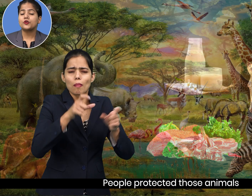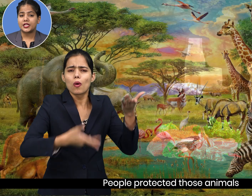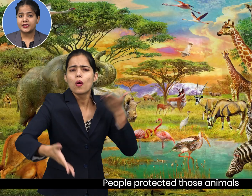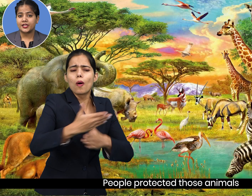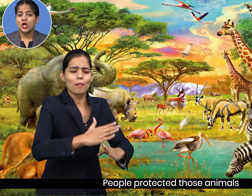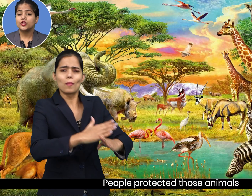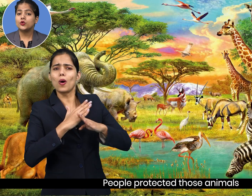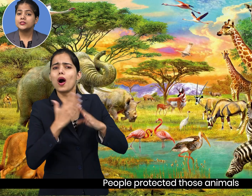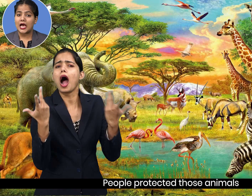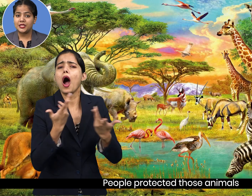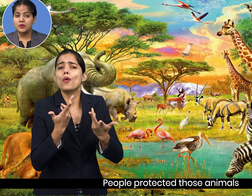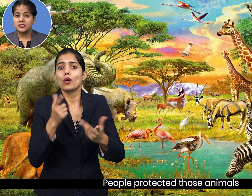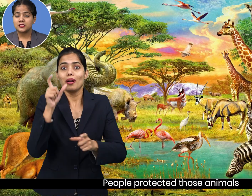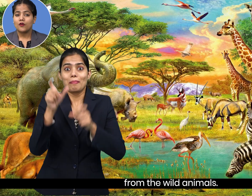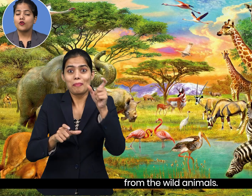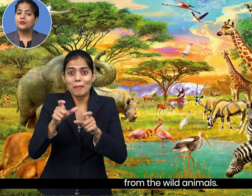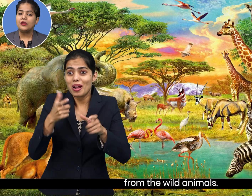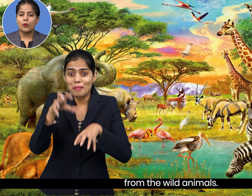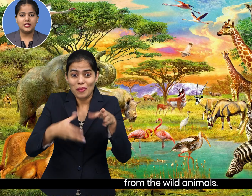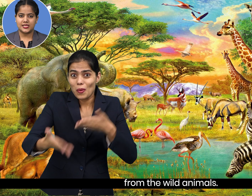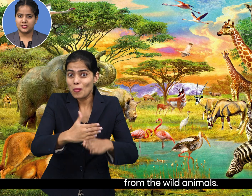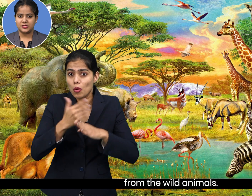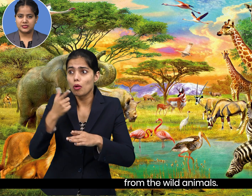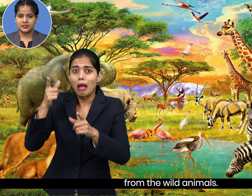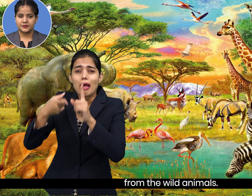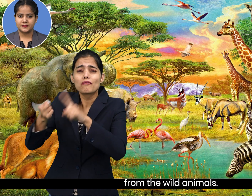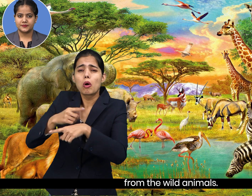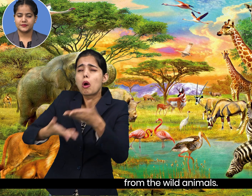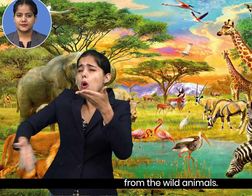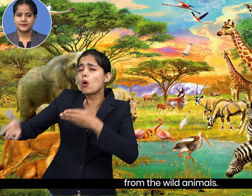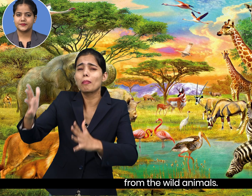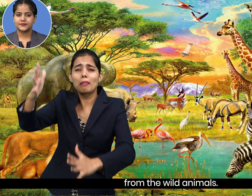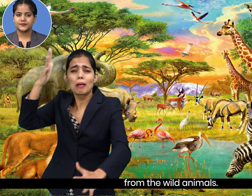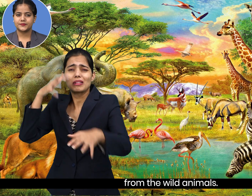People protected those animals from the wild animals.